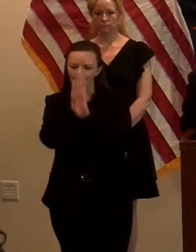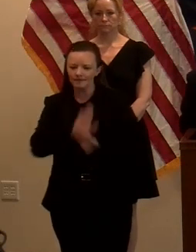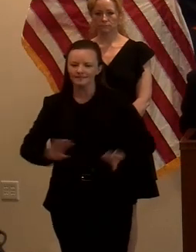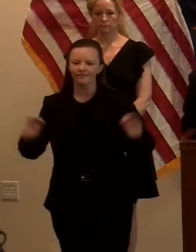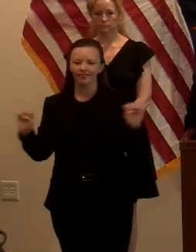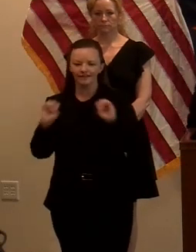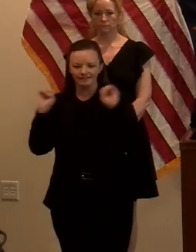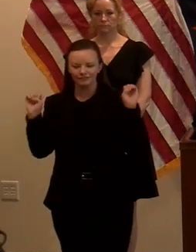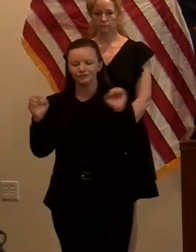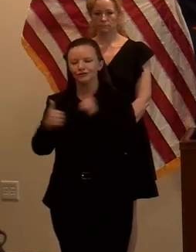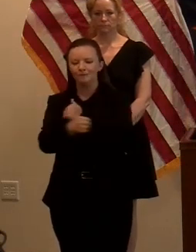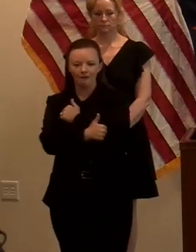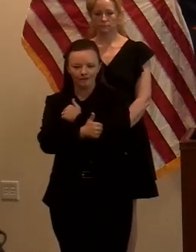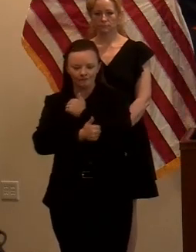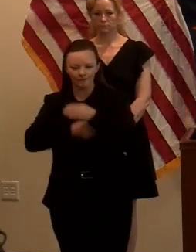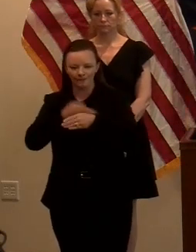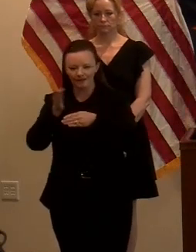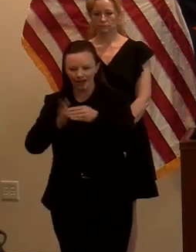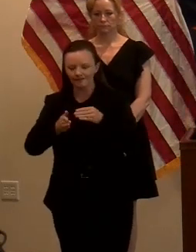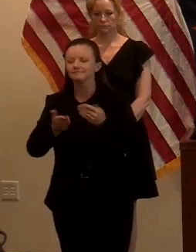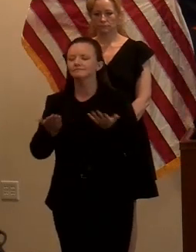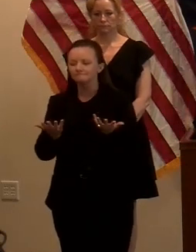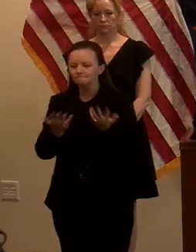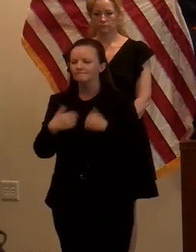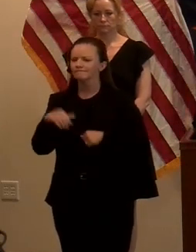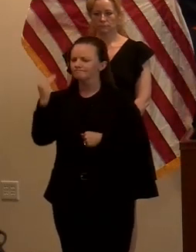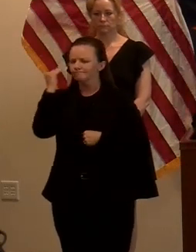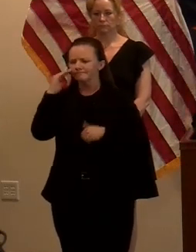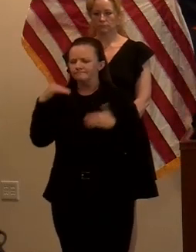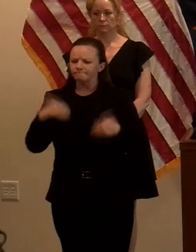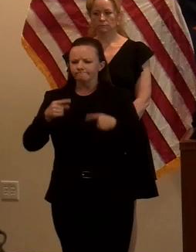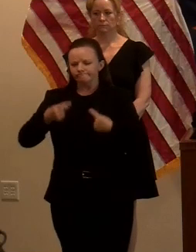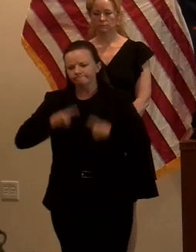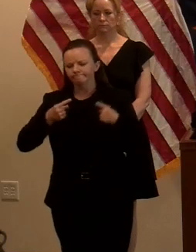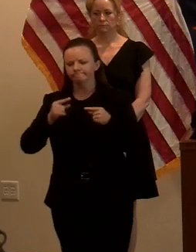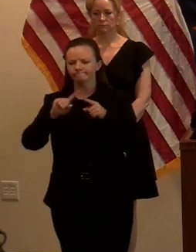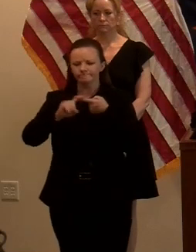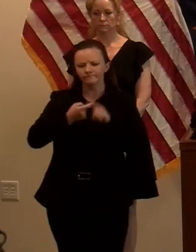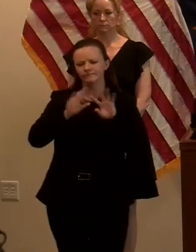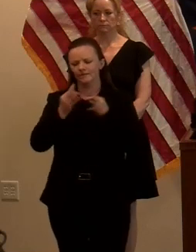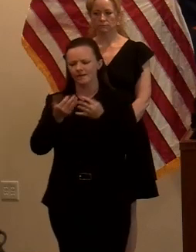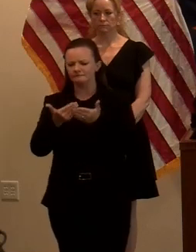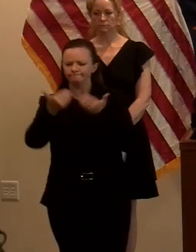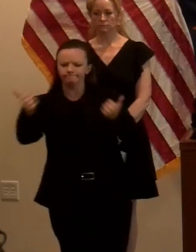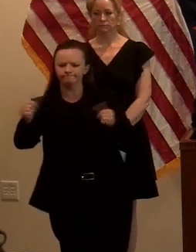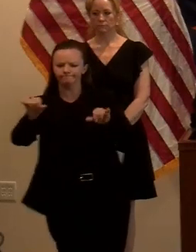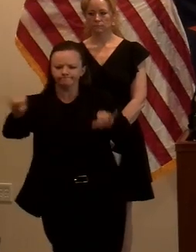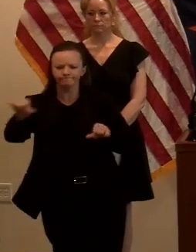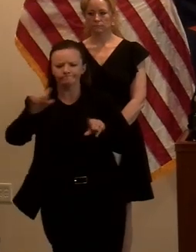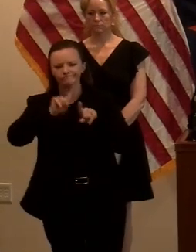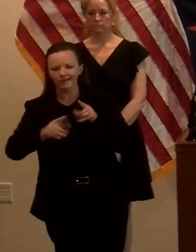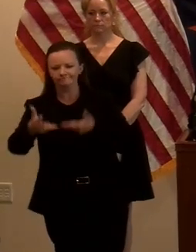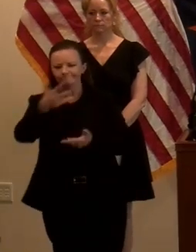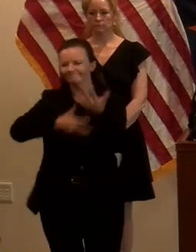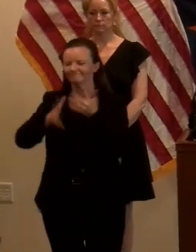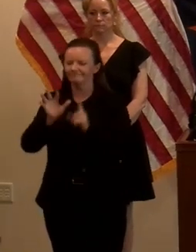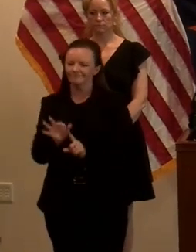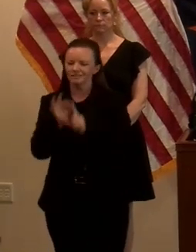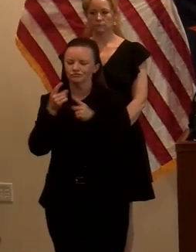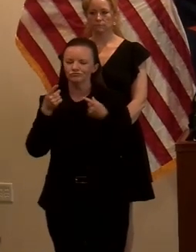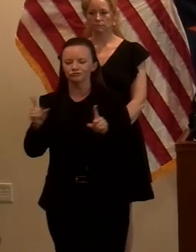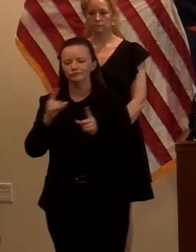and Passover weekend. I know it's not easy to be physically distant from friends and loved ones, especially during occasions